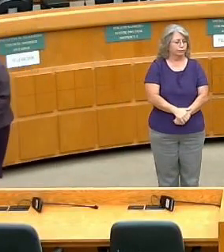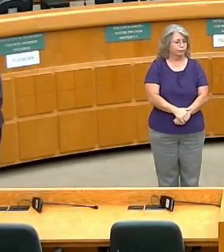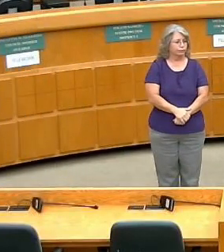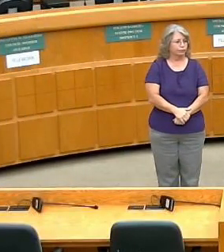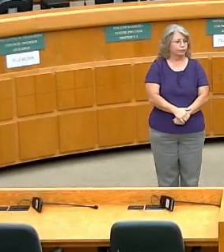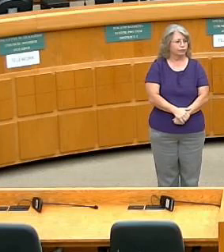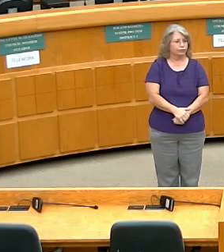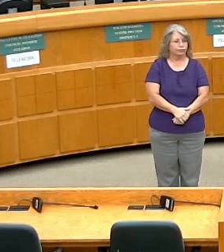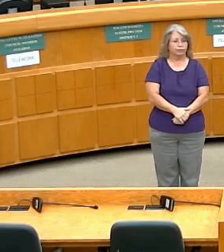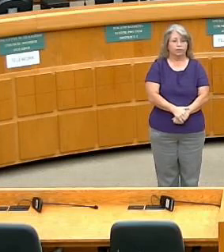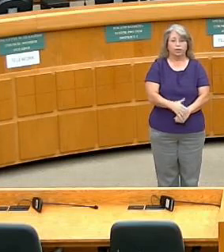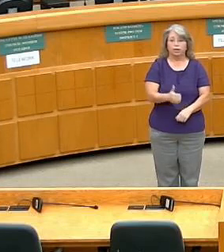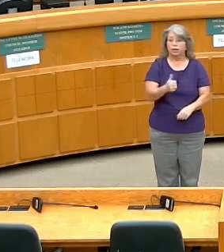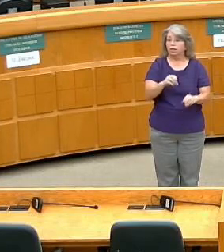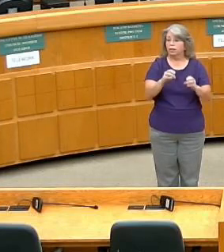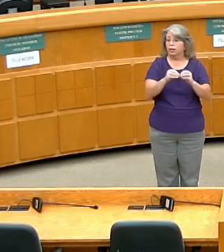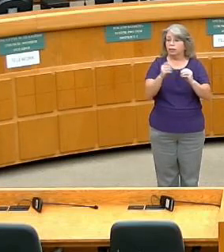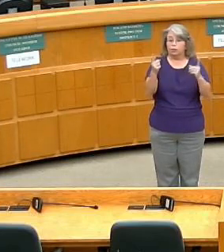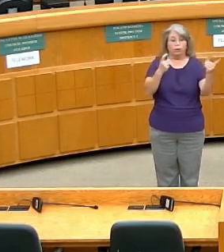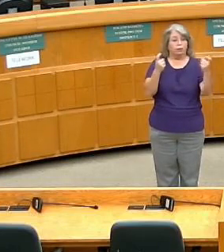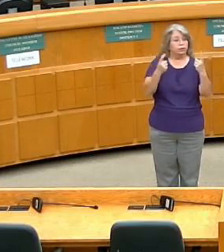Okay, do we have any other questions for today?